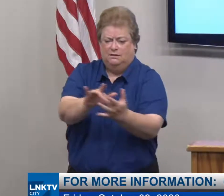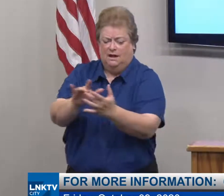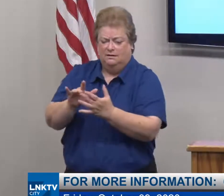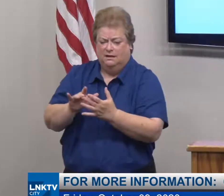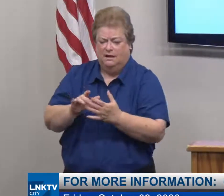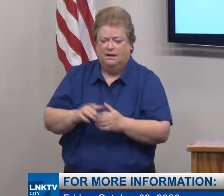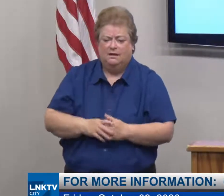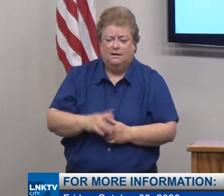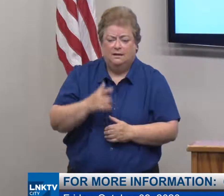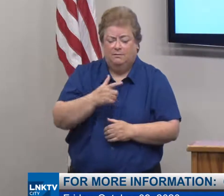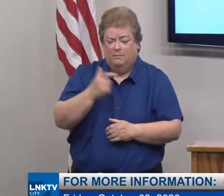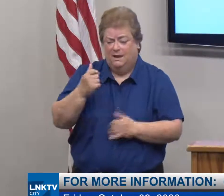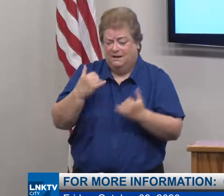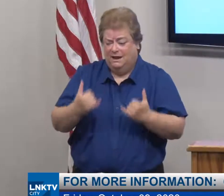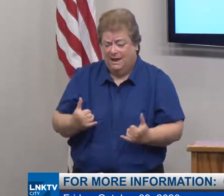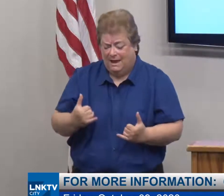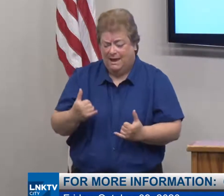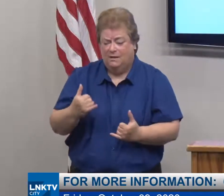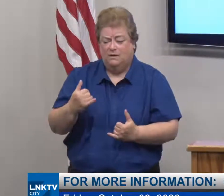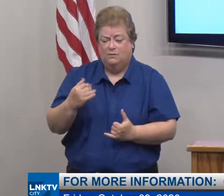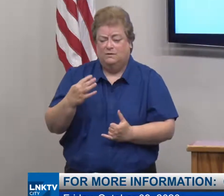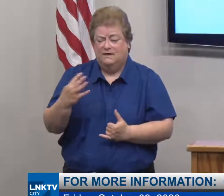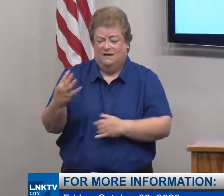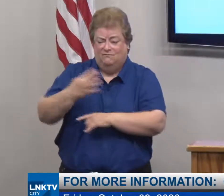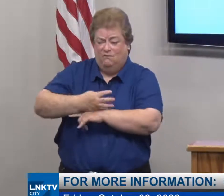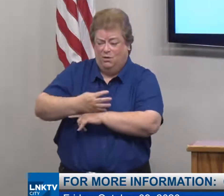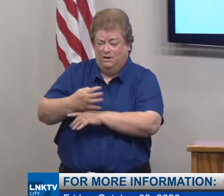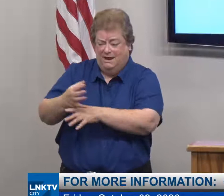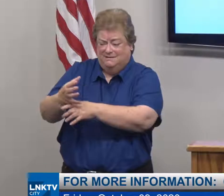to the over 4-day turnaround time,